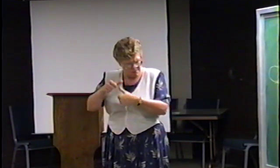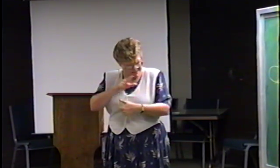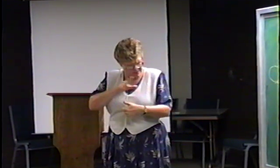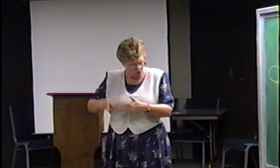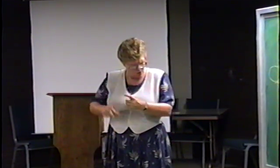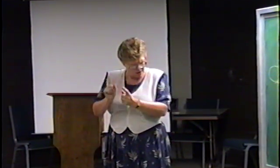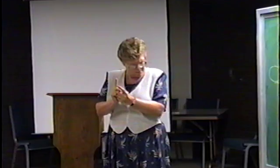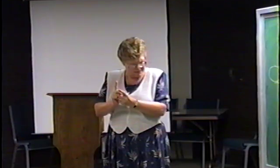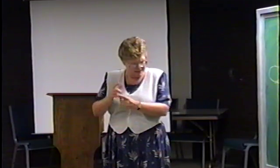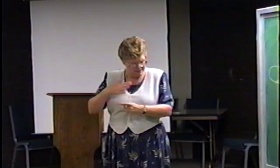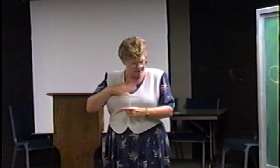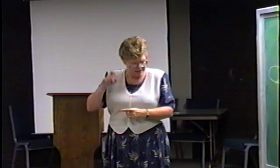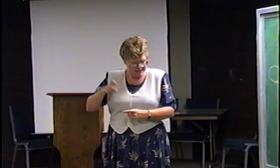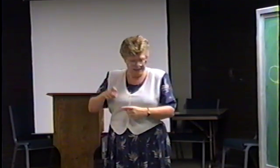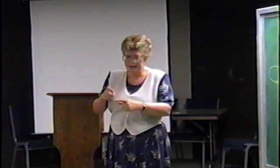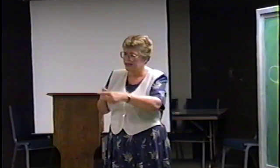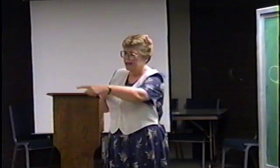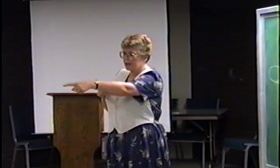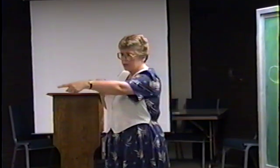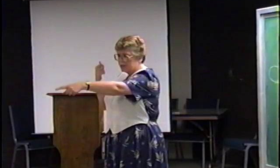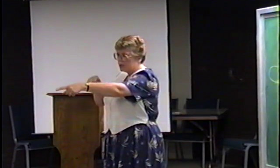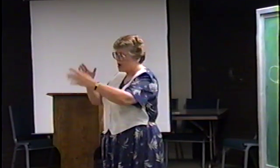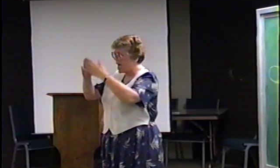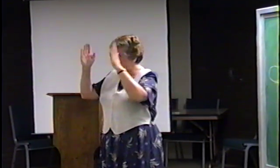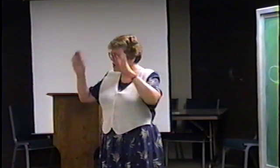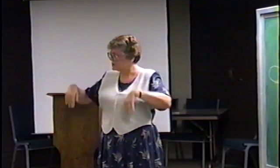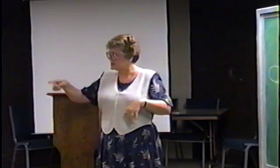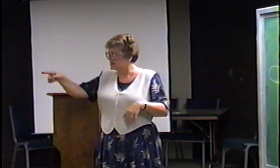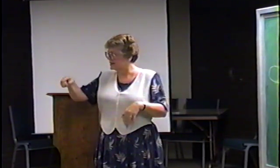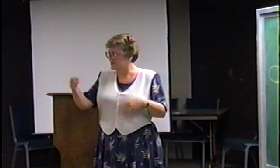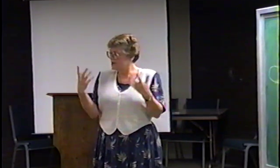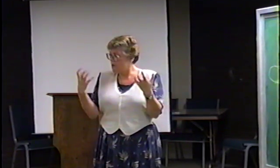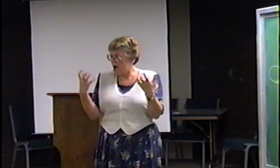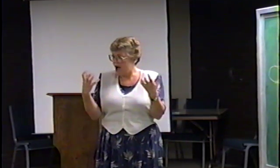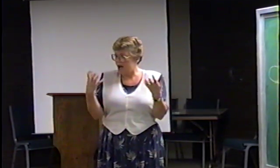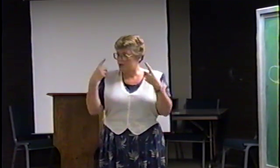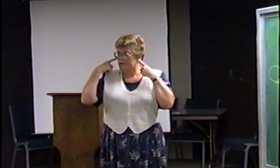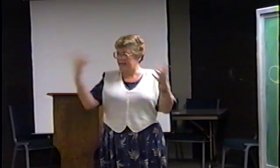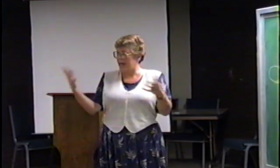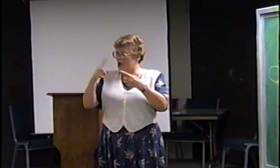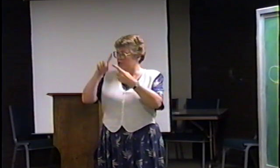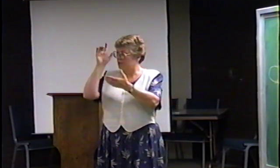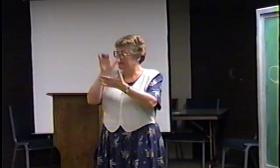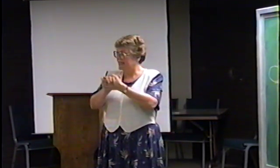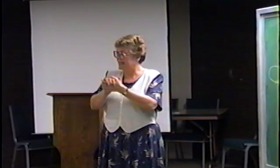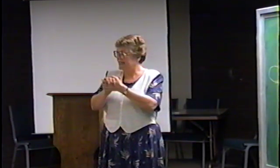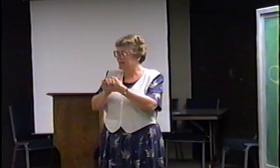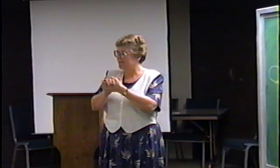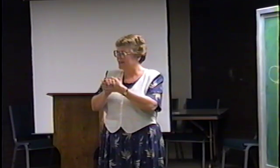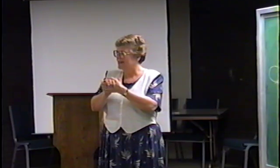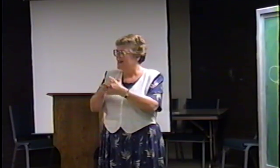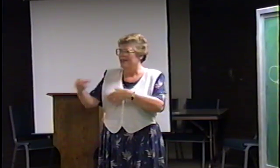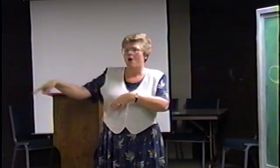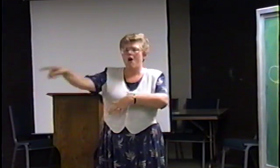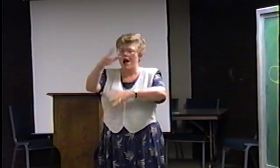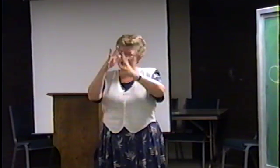Remember, did the Lord meet my name? Remember how? Do I dare to believe? All